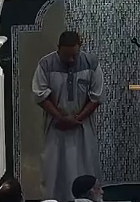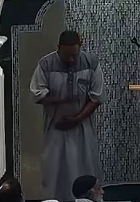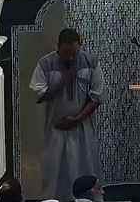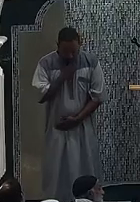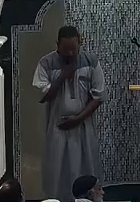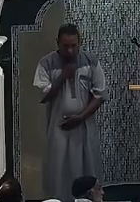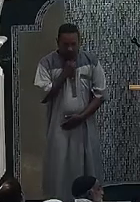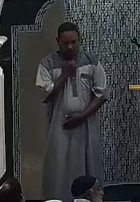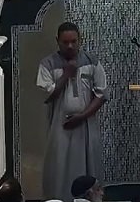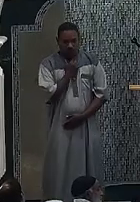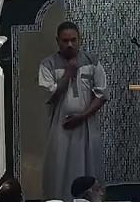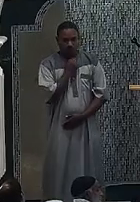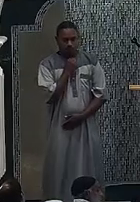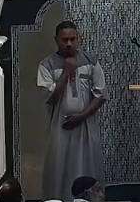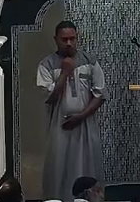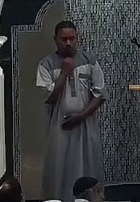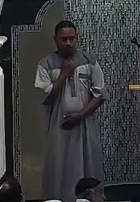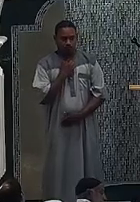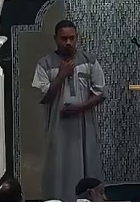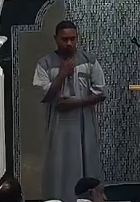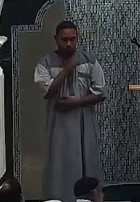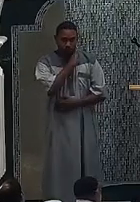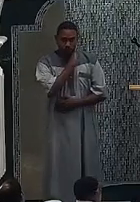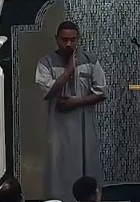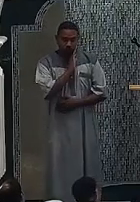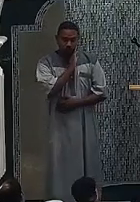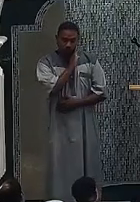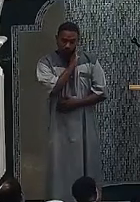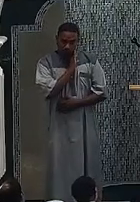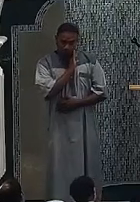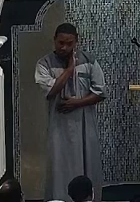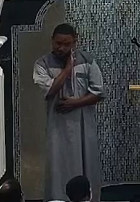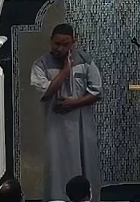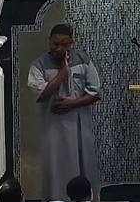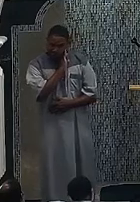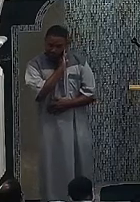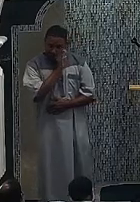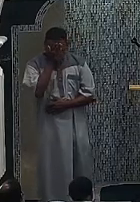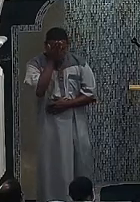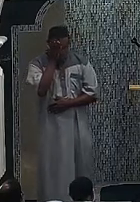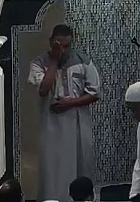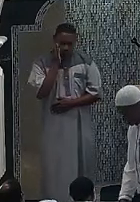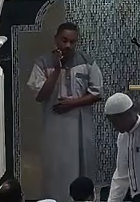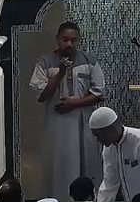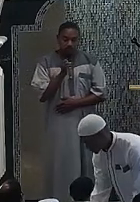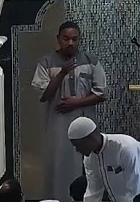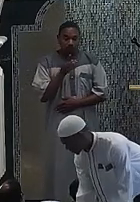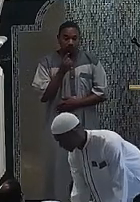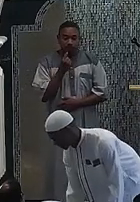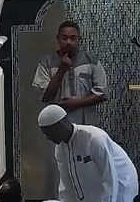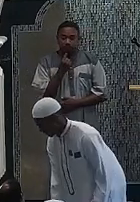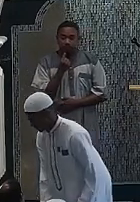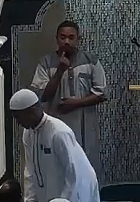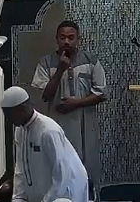3 times a week to where they teach the parent and the child to verbalize.